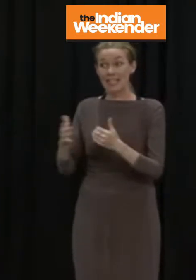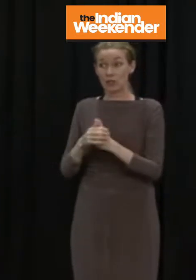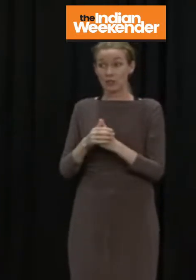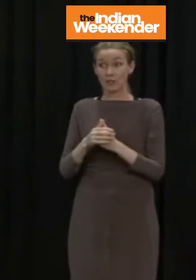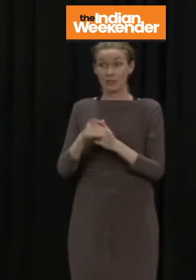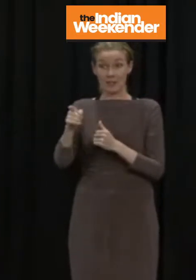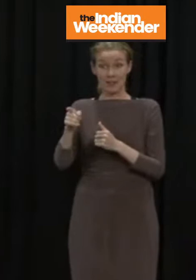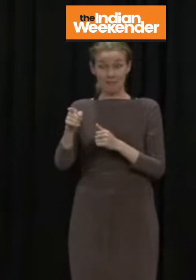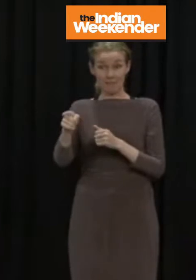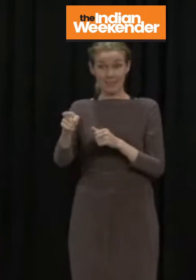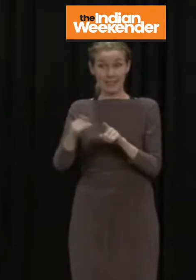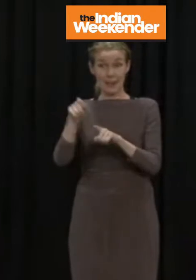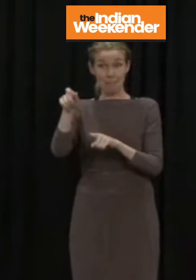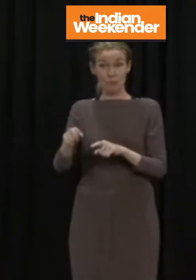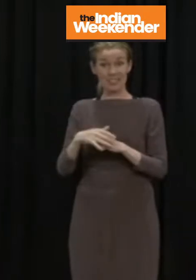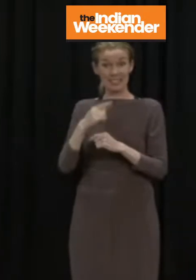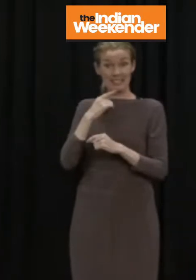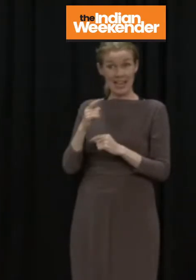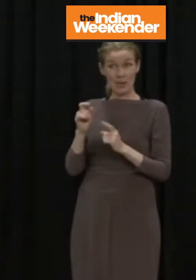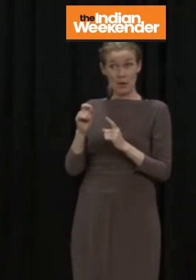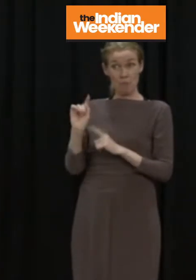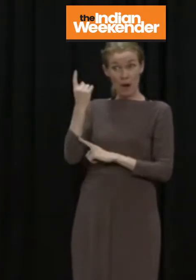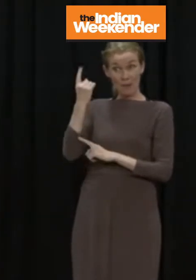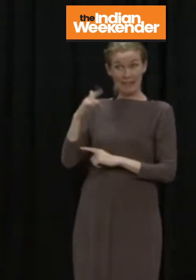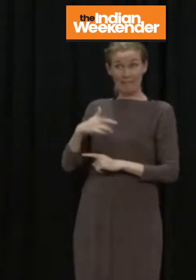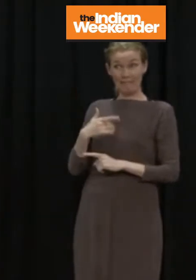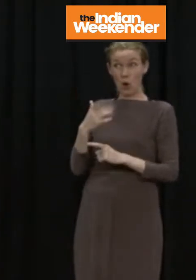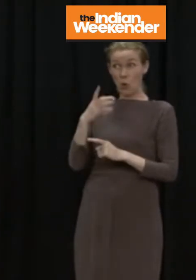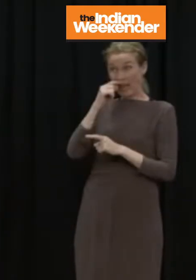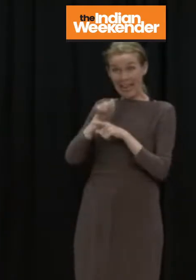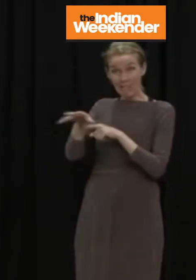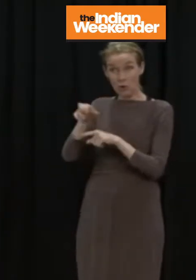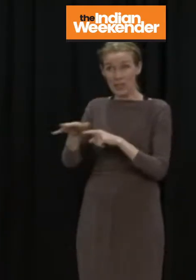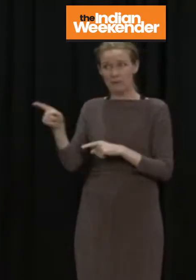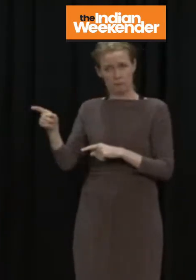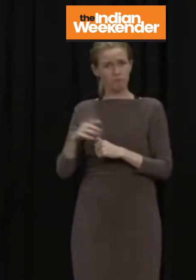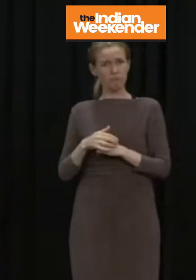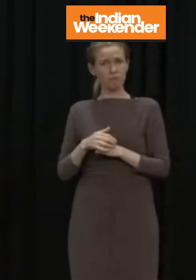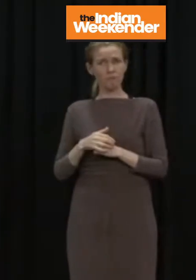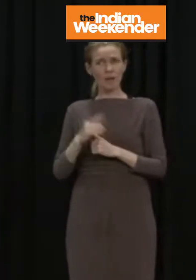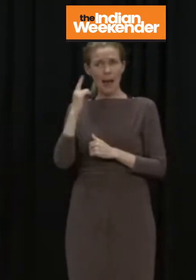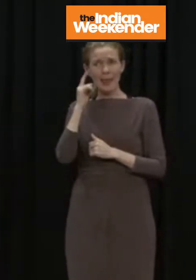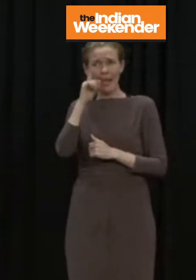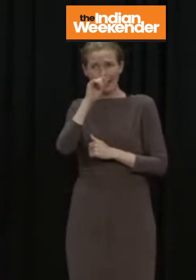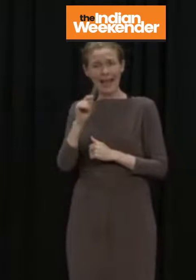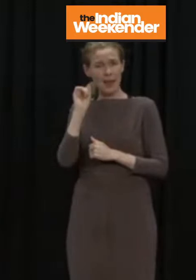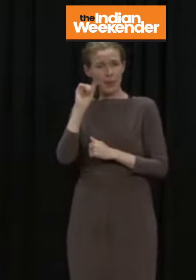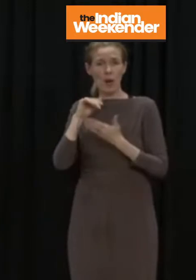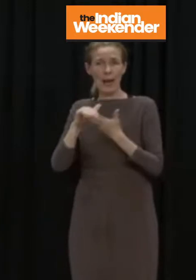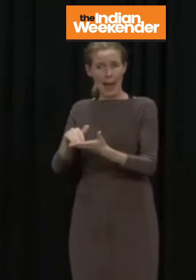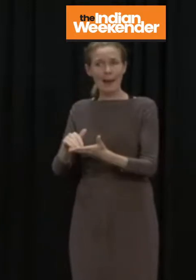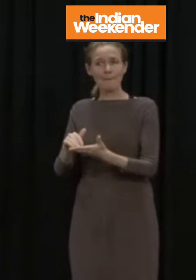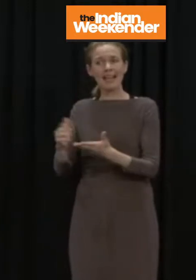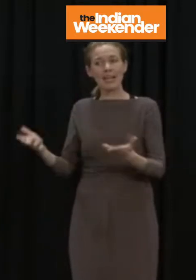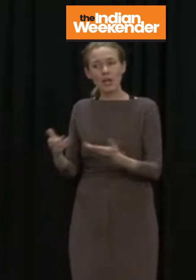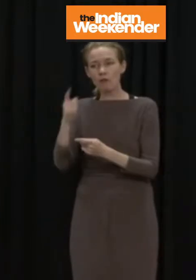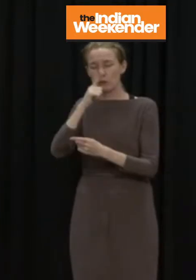yes, and I think it will help as well. Sorry, Isn't she in Rotorua today? Sorry, it's heading, so